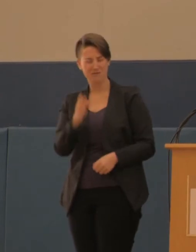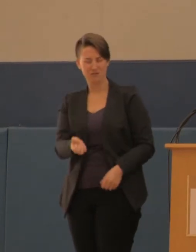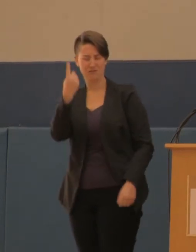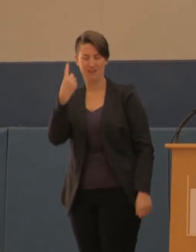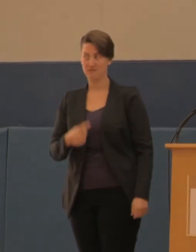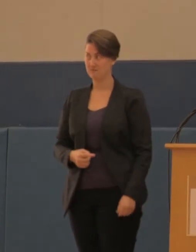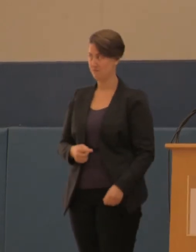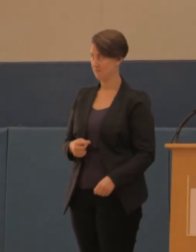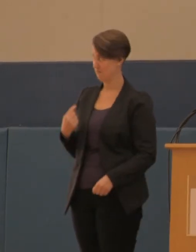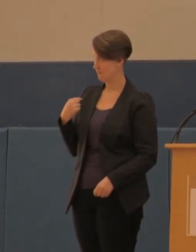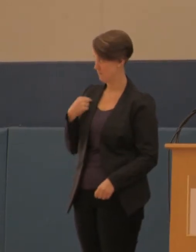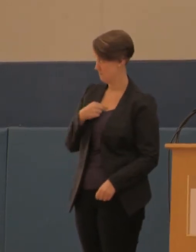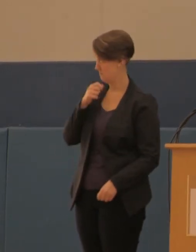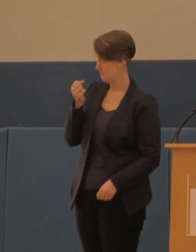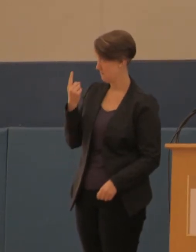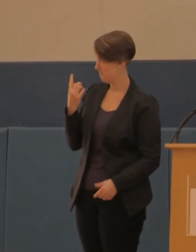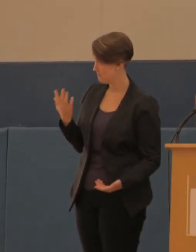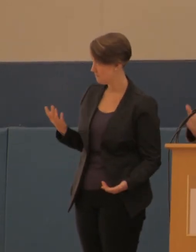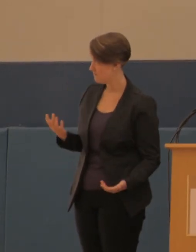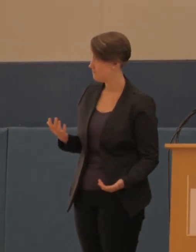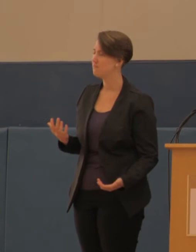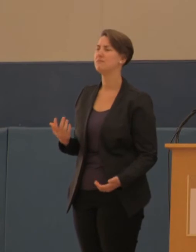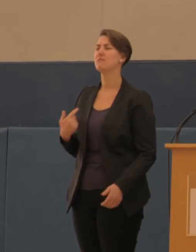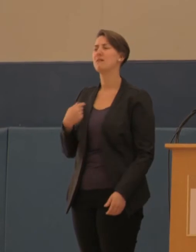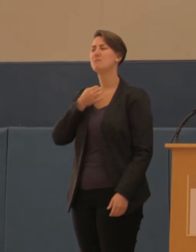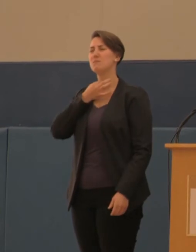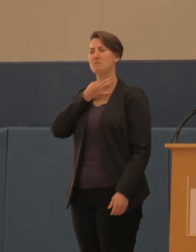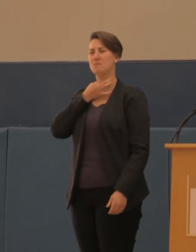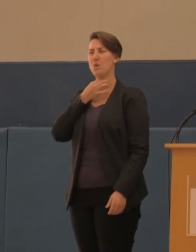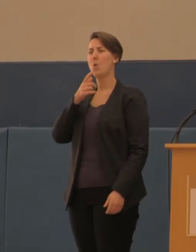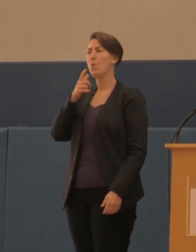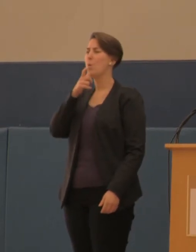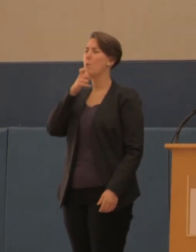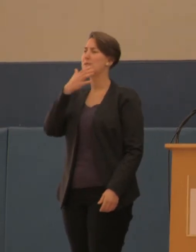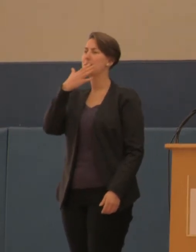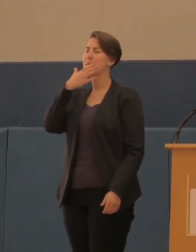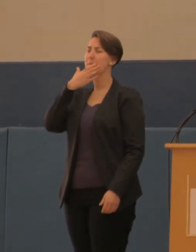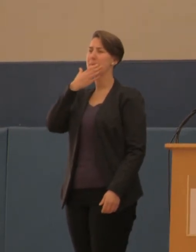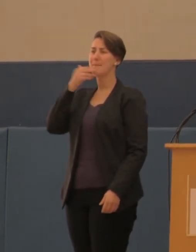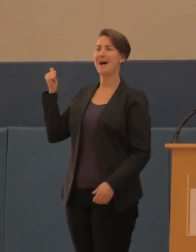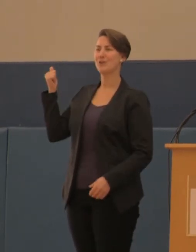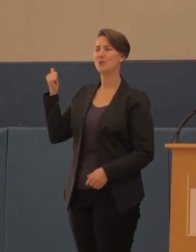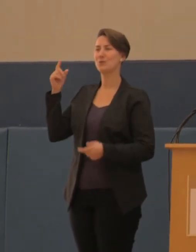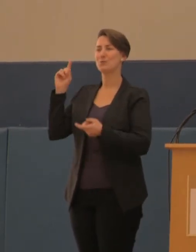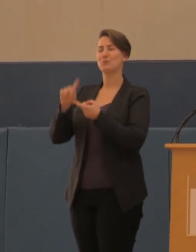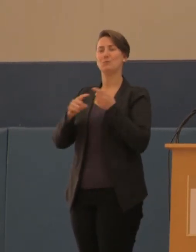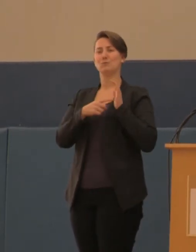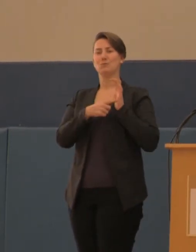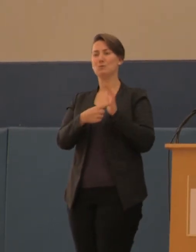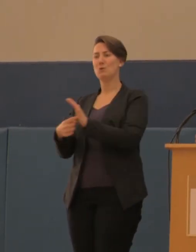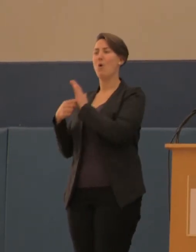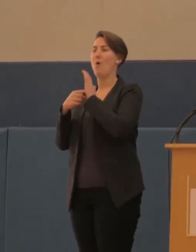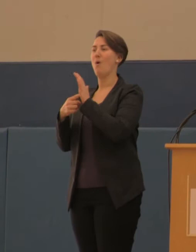We don't understand. Who better than someone who is transgender, whether you be male to